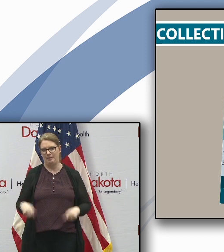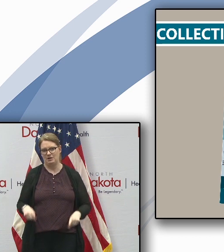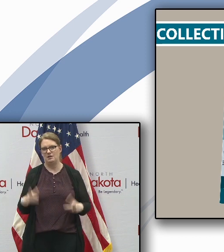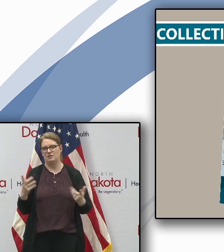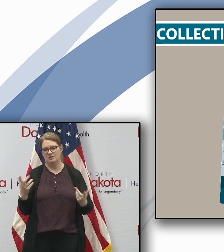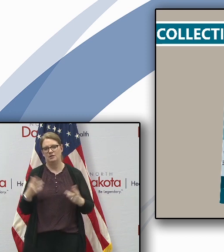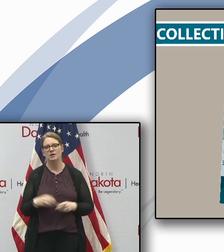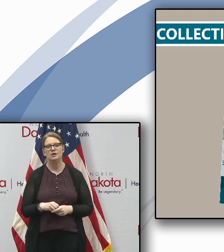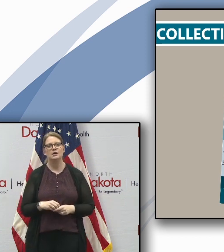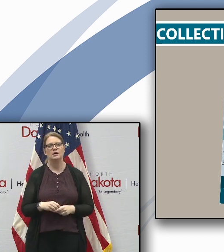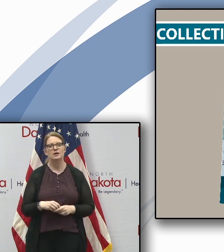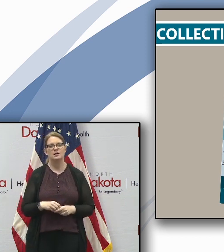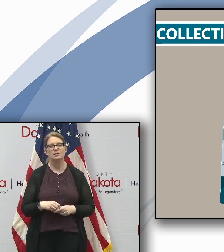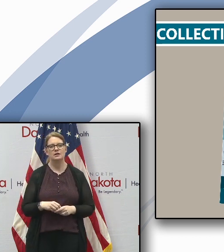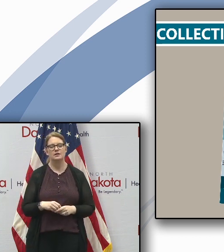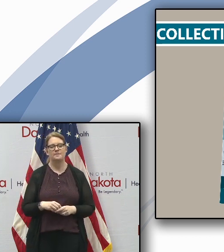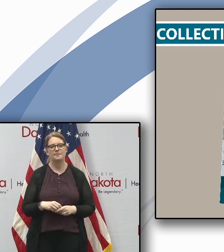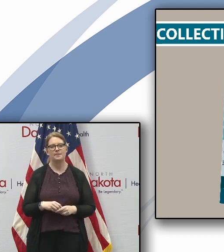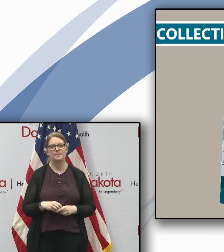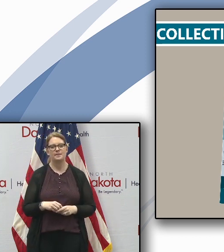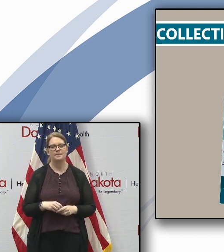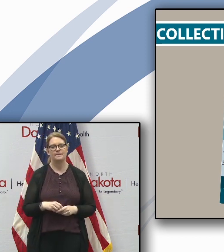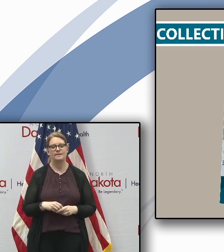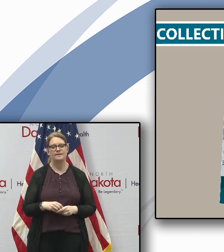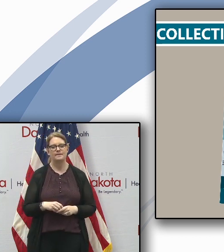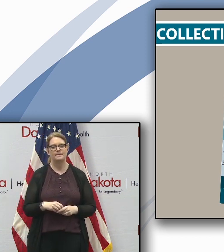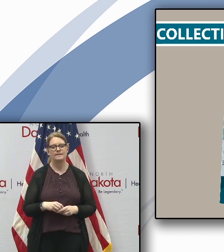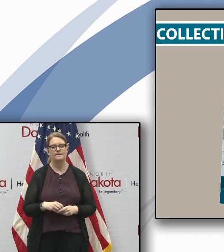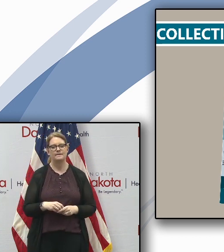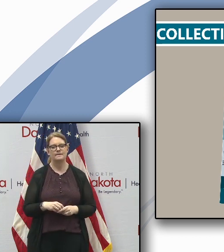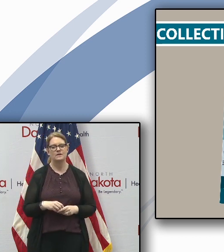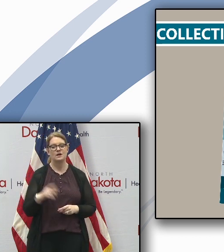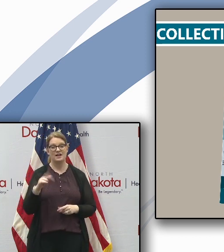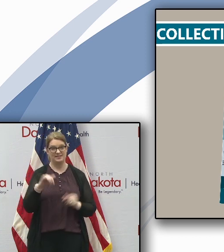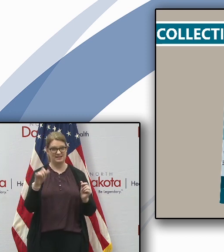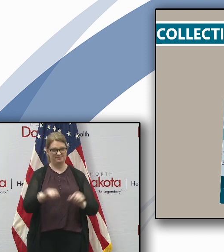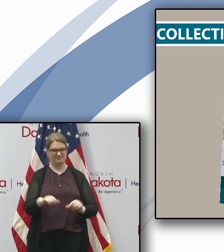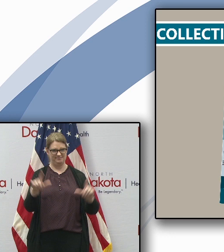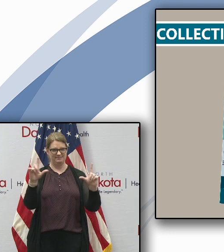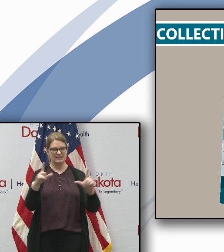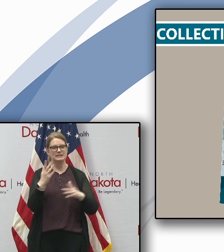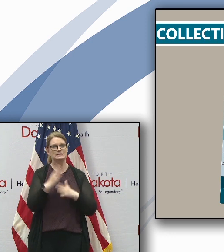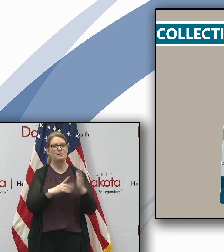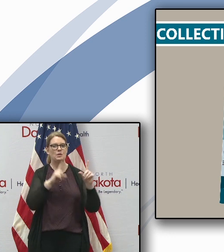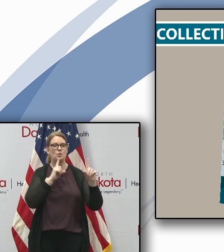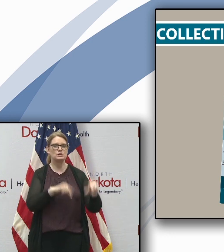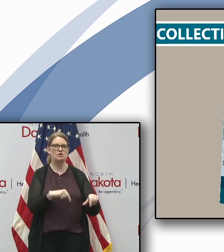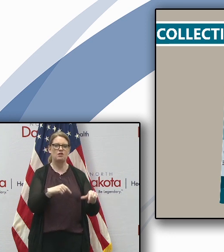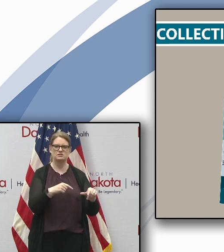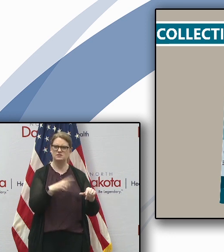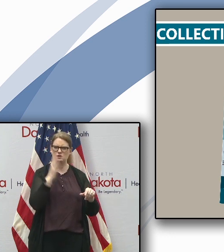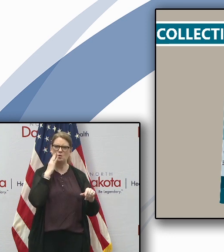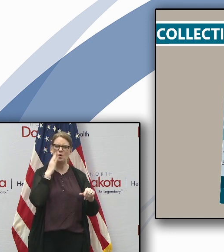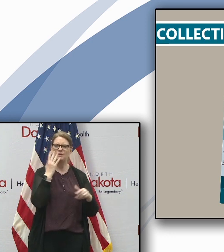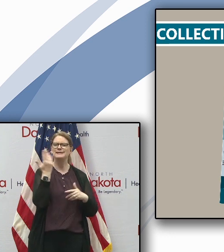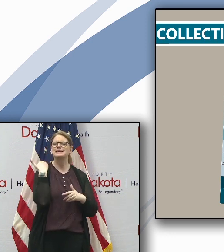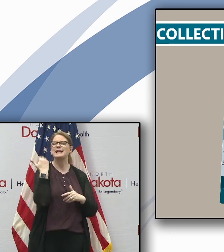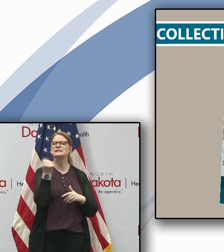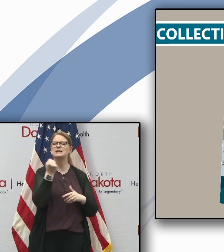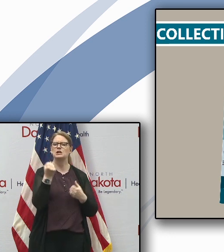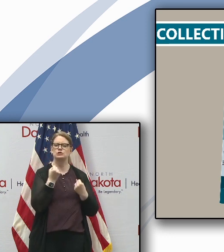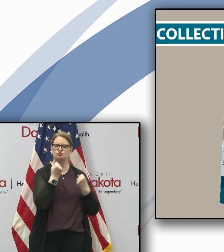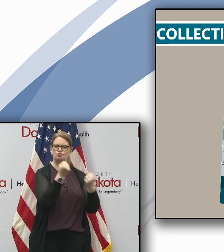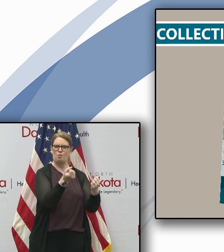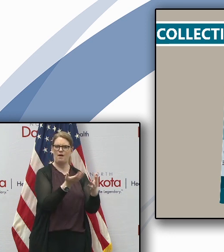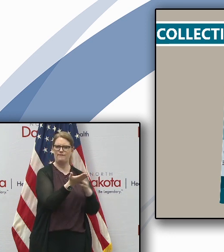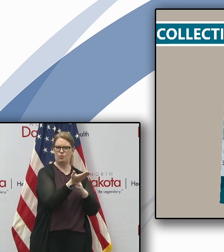state. And you see starting to see on this some of the results of Saturday's drive in testing that